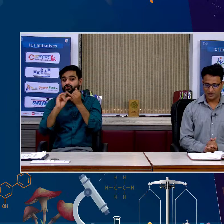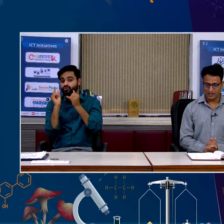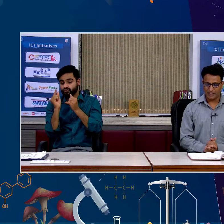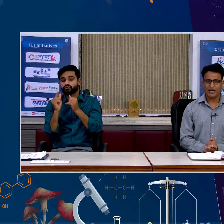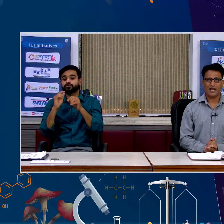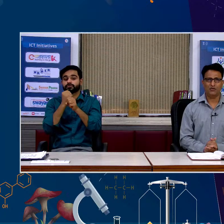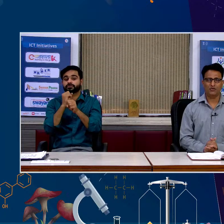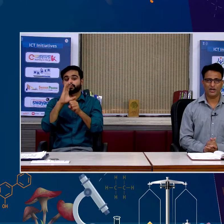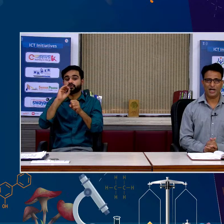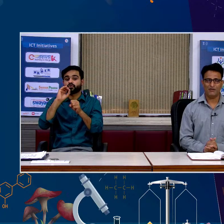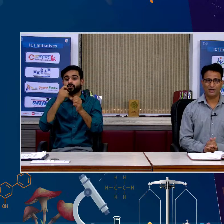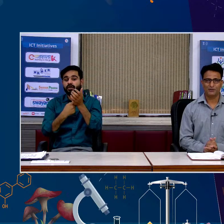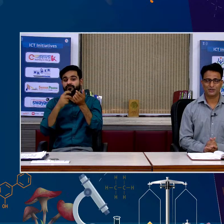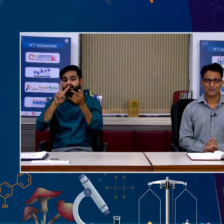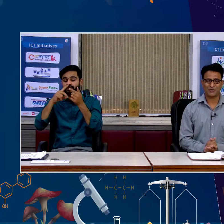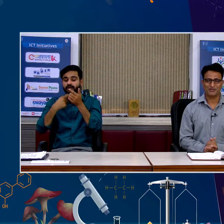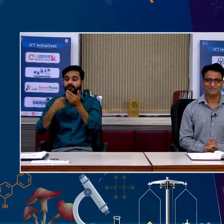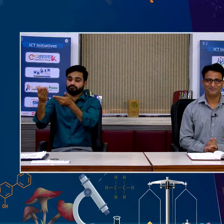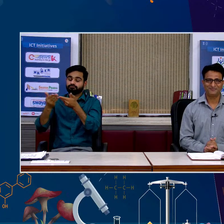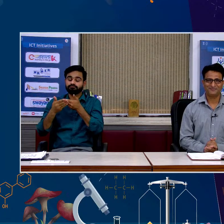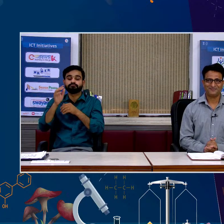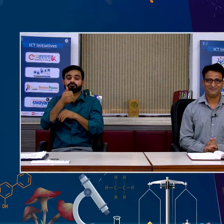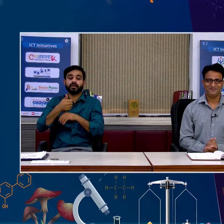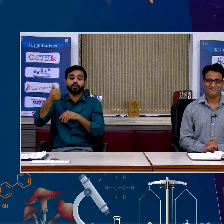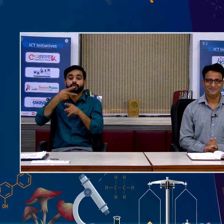Services, AFA. I welcome you, Dr. Grover.